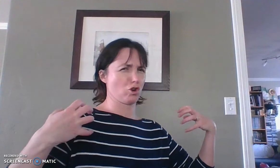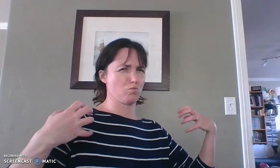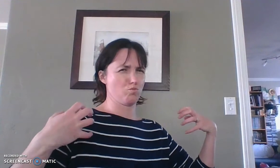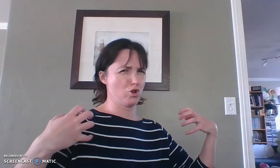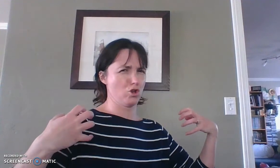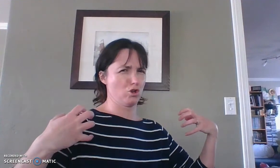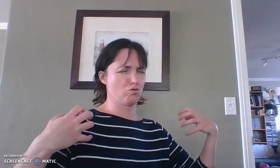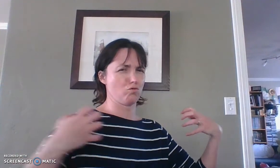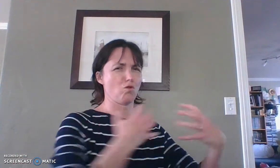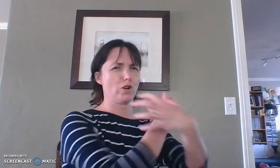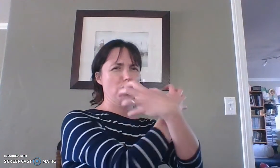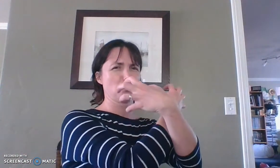a big bird.